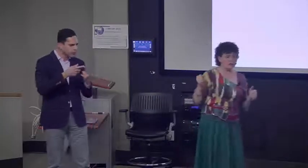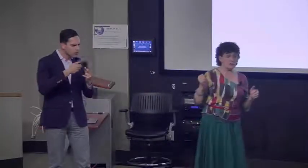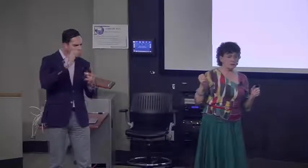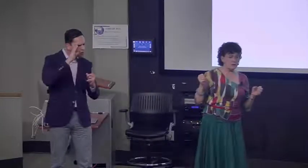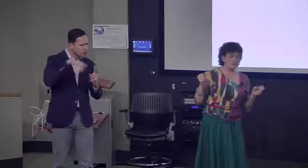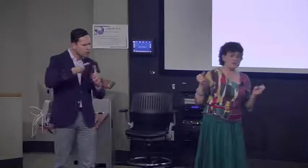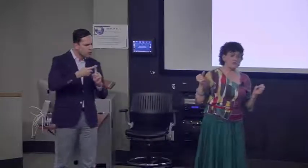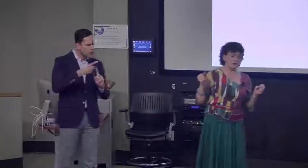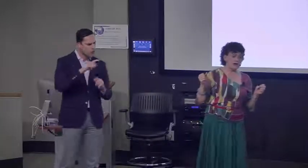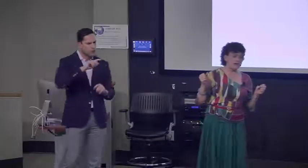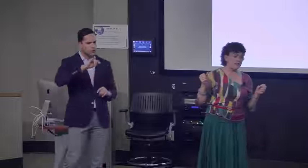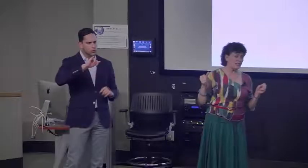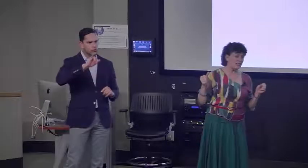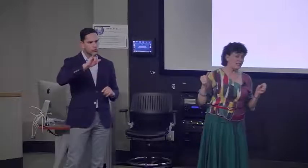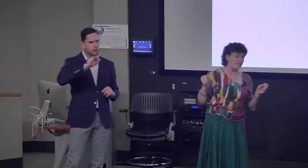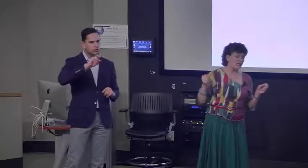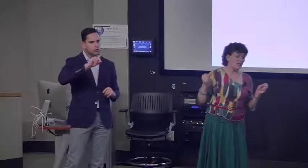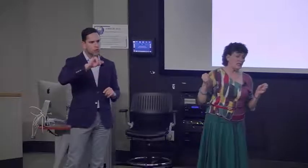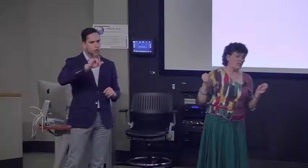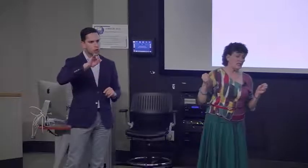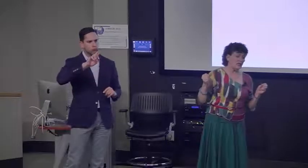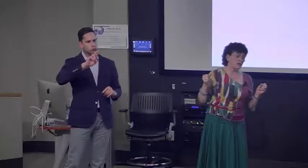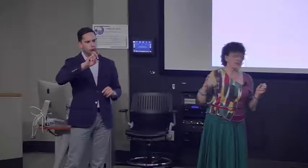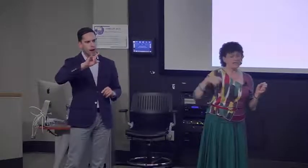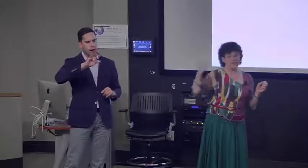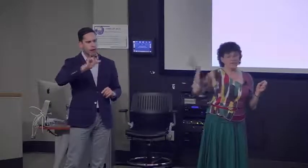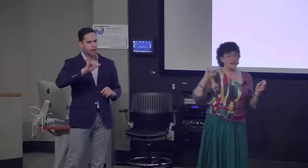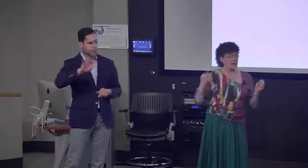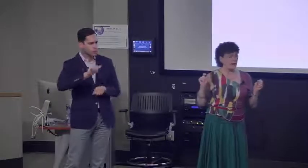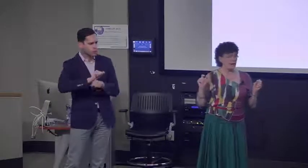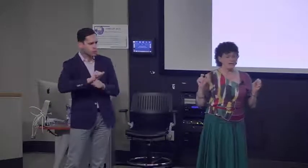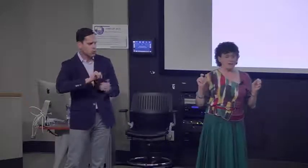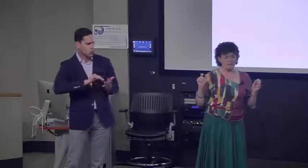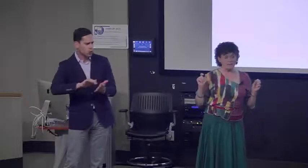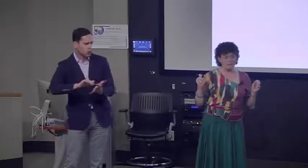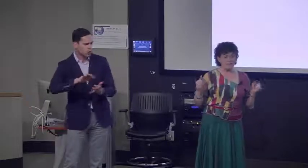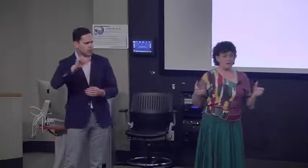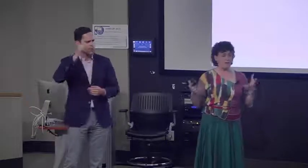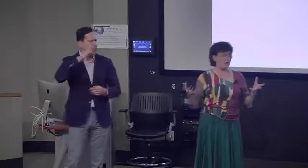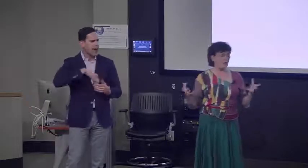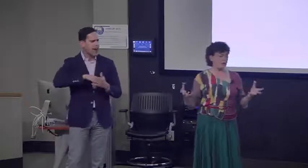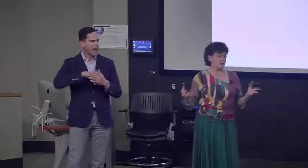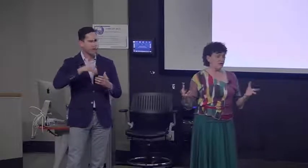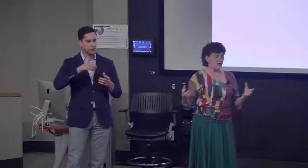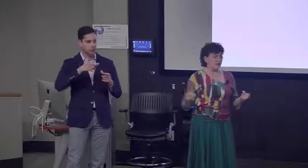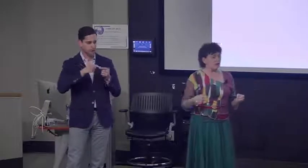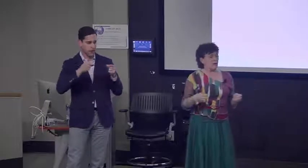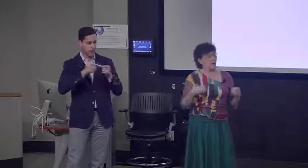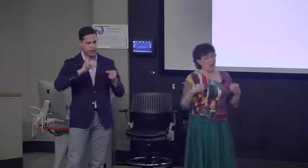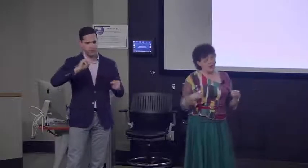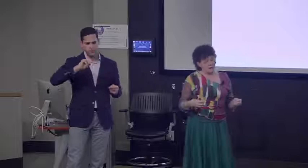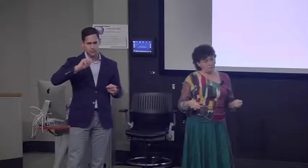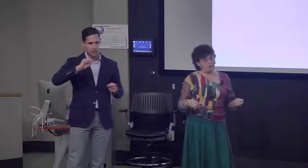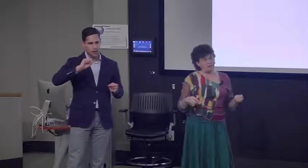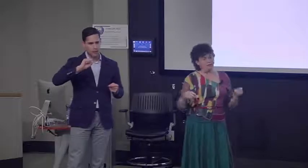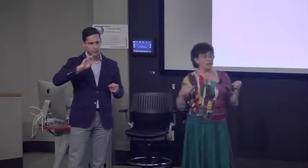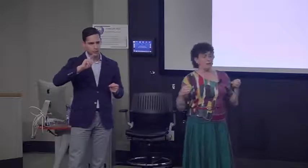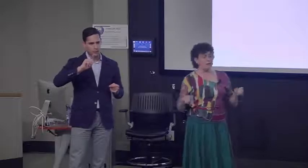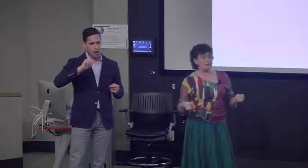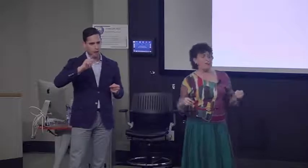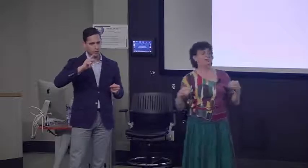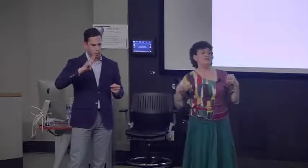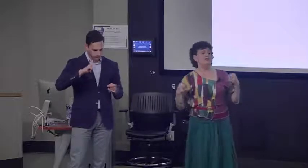by Judy Riley, who shows, and there's a guy in Japan, Masataka, who shows that parents